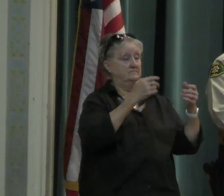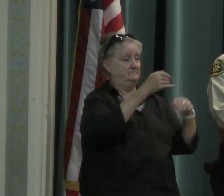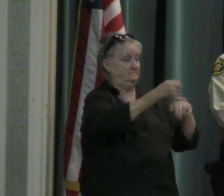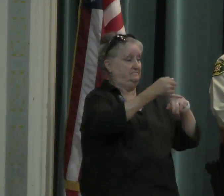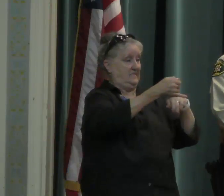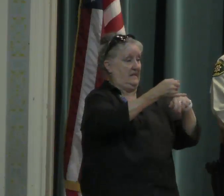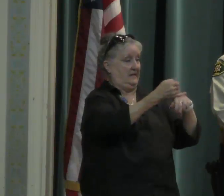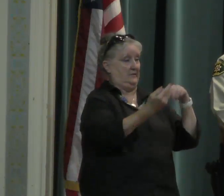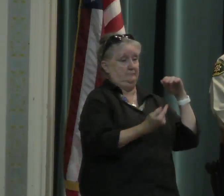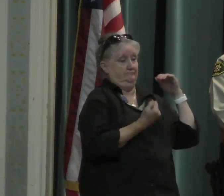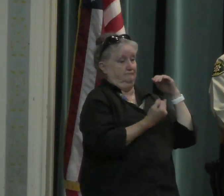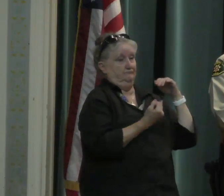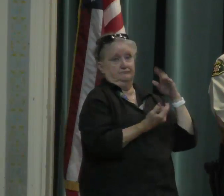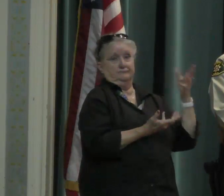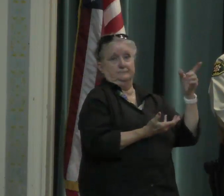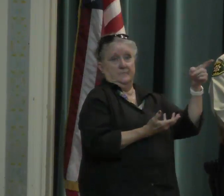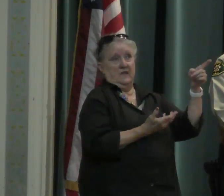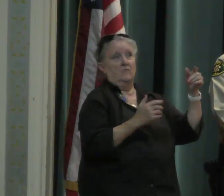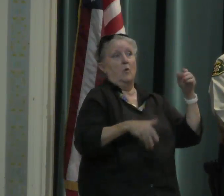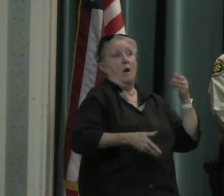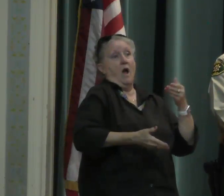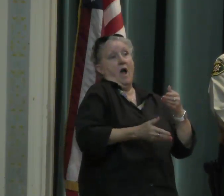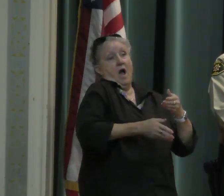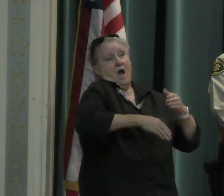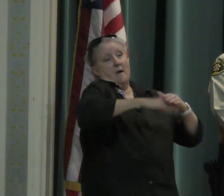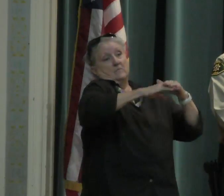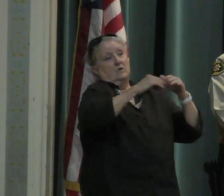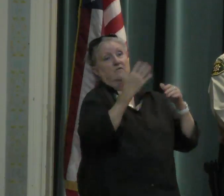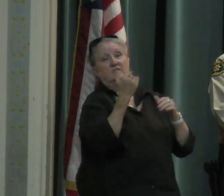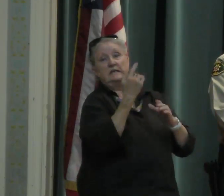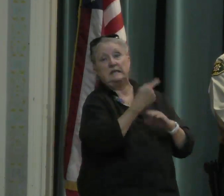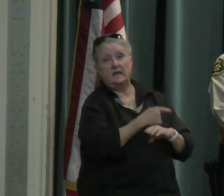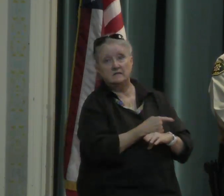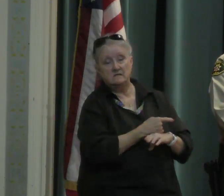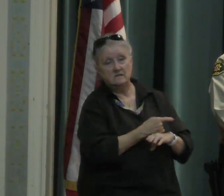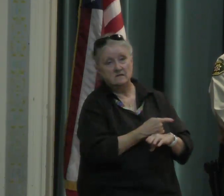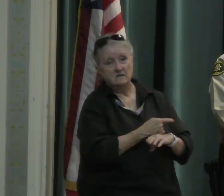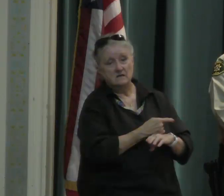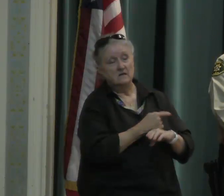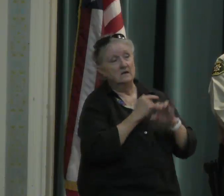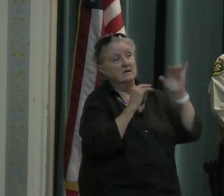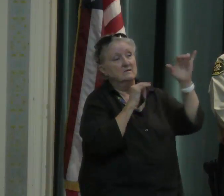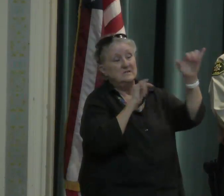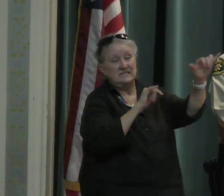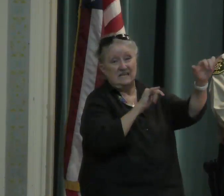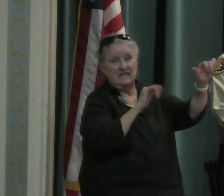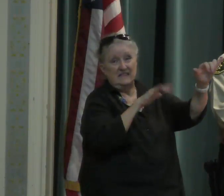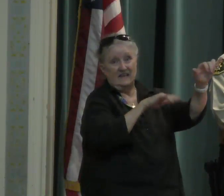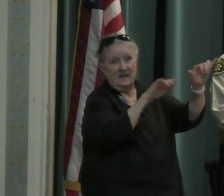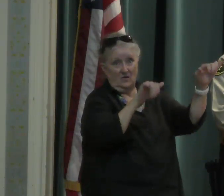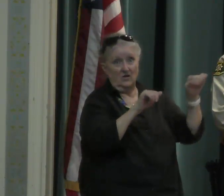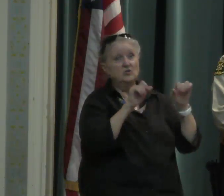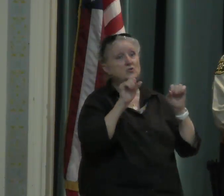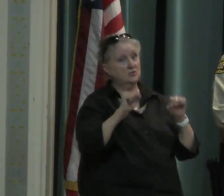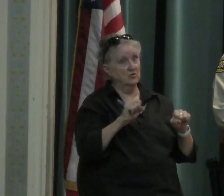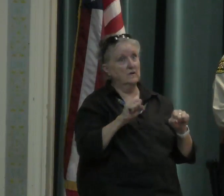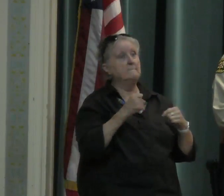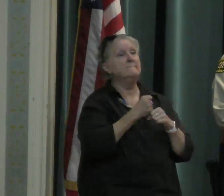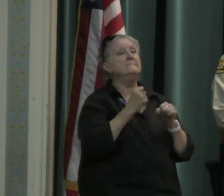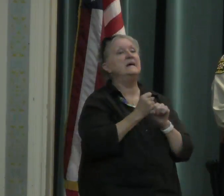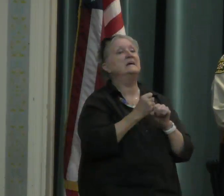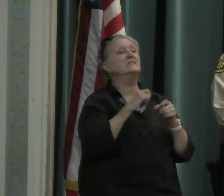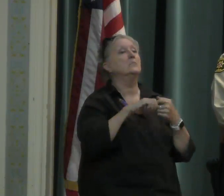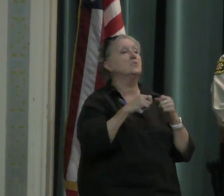island for up to 15 days. By remaining in the evacuated area, you could actually exacerbate